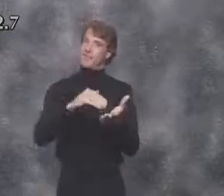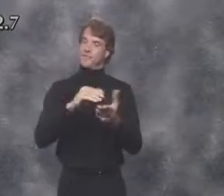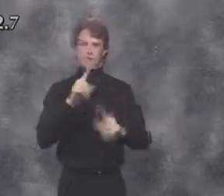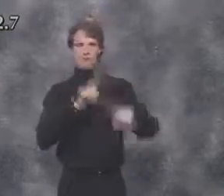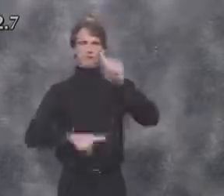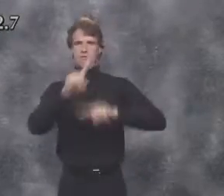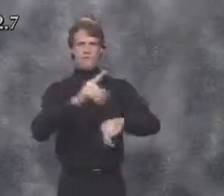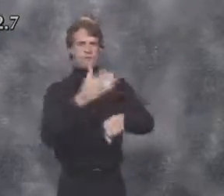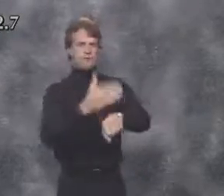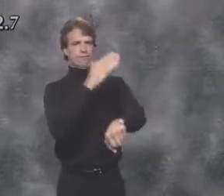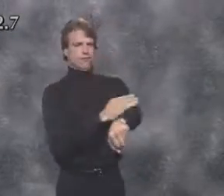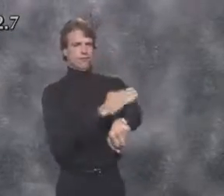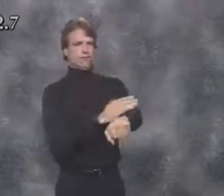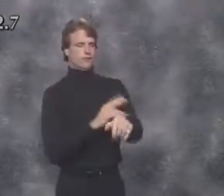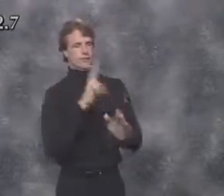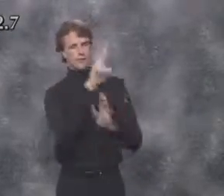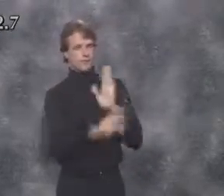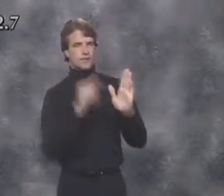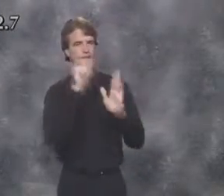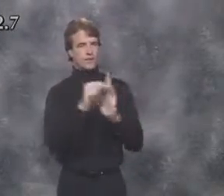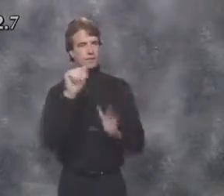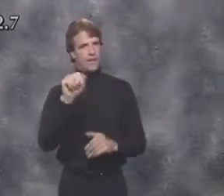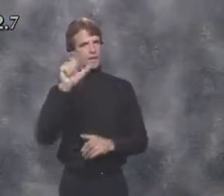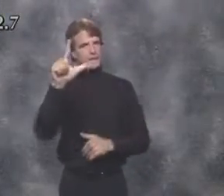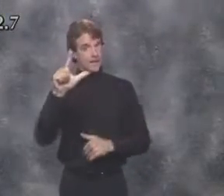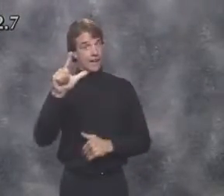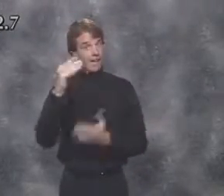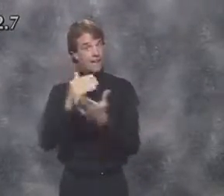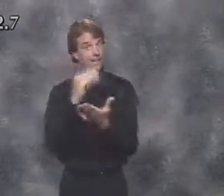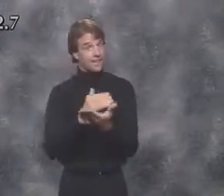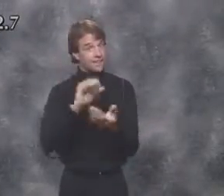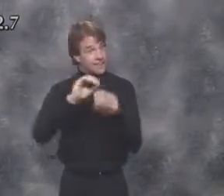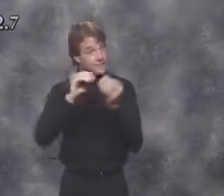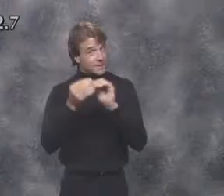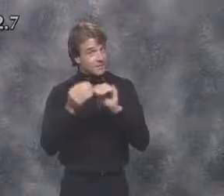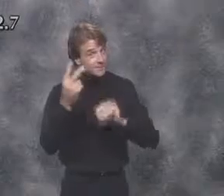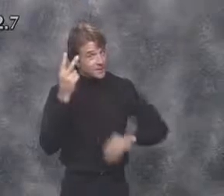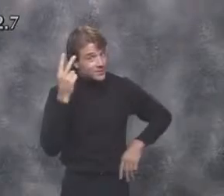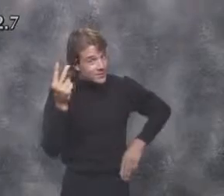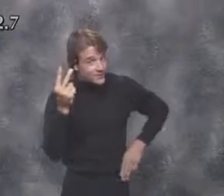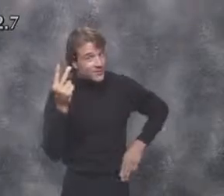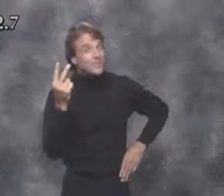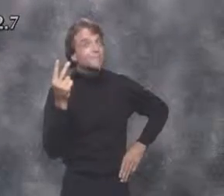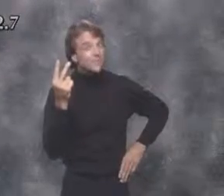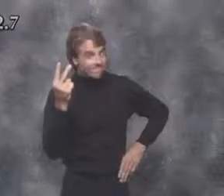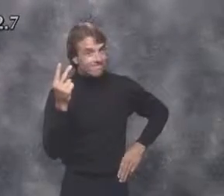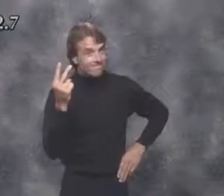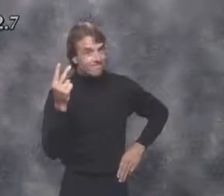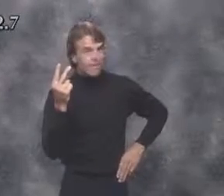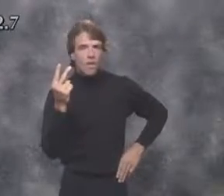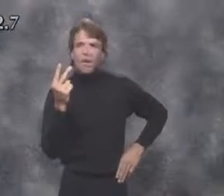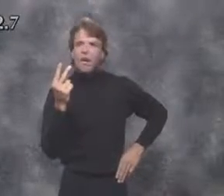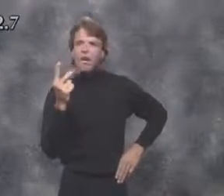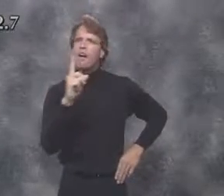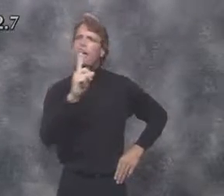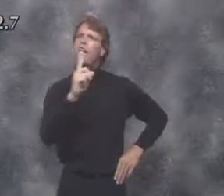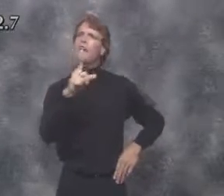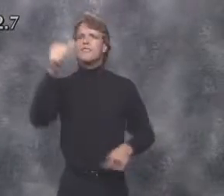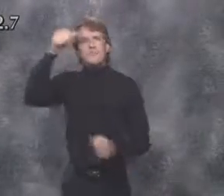want to welcome you to Sign Enhancers Incorporated ASL video course lesson number 2.